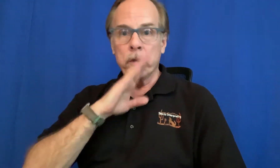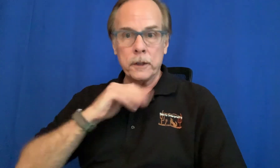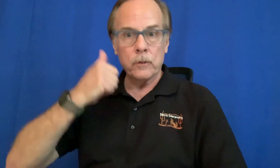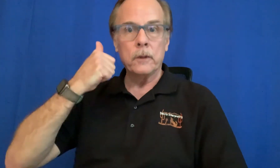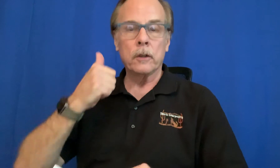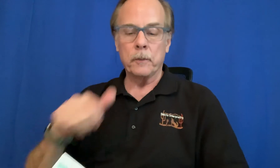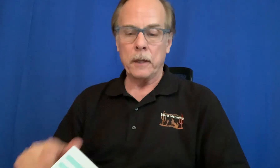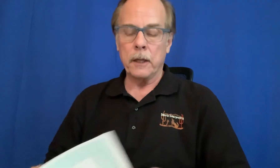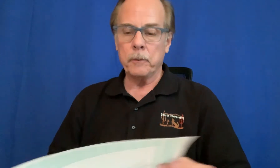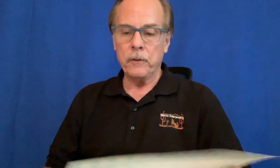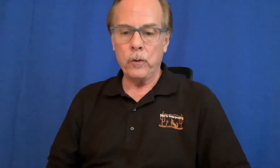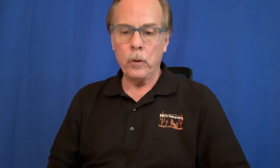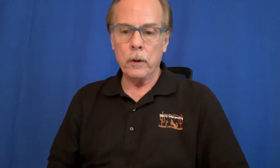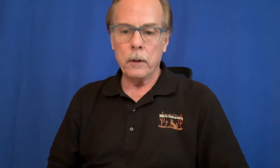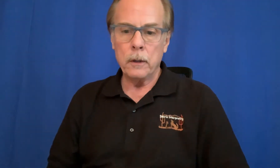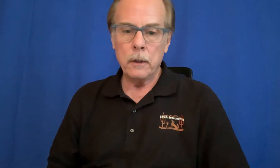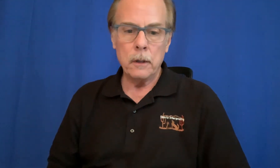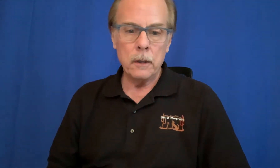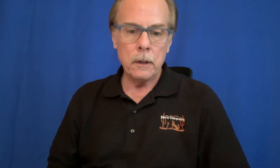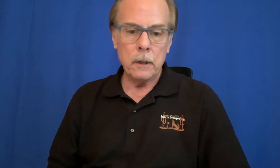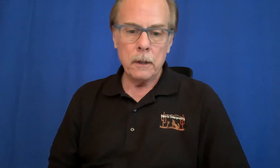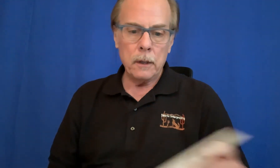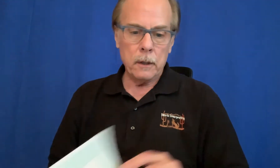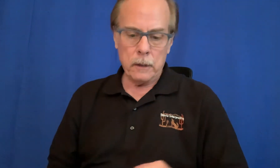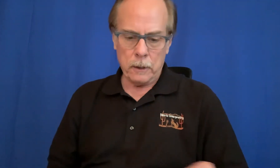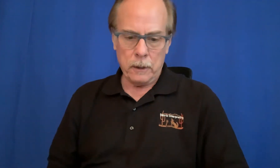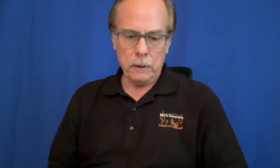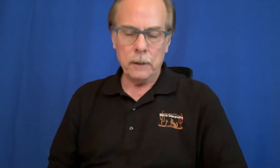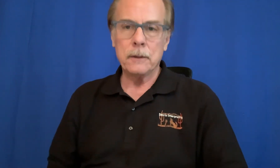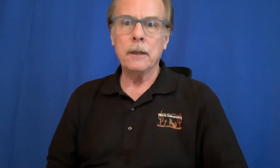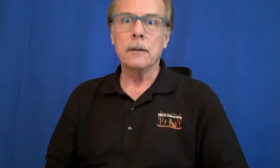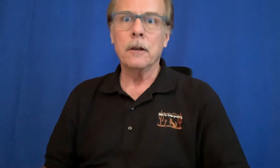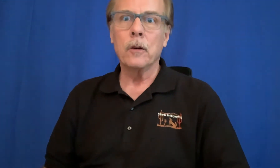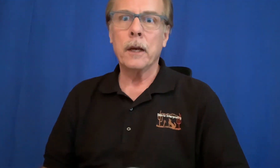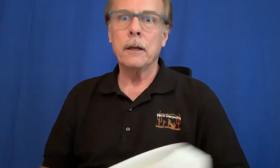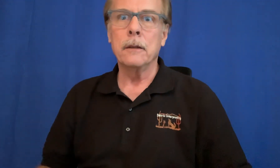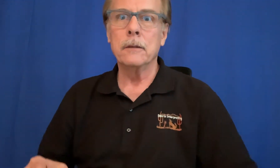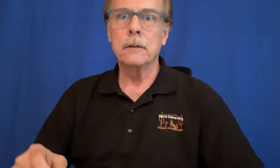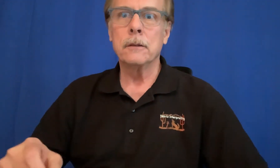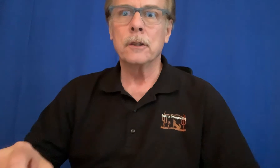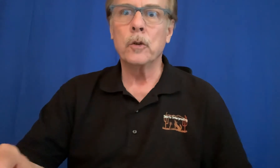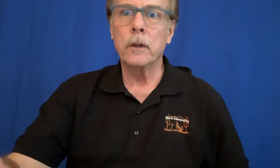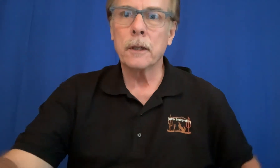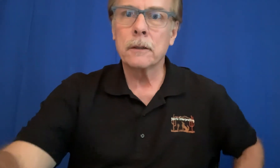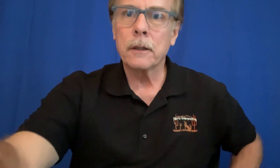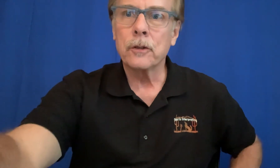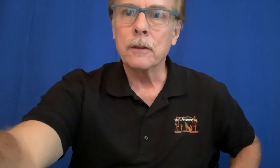Oldest, we talked about that before. And I think that's it. Okay, see you in the next section.